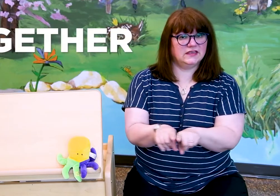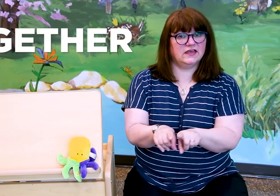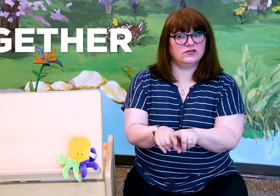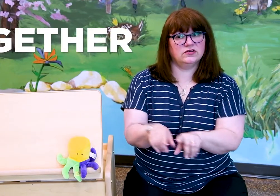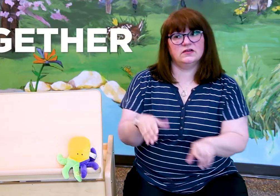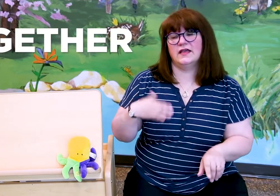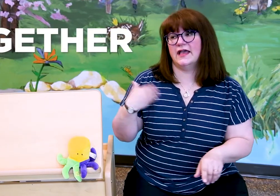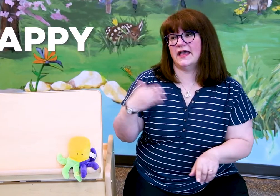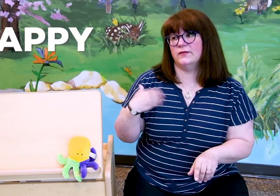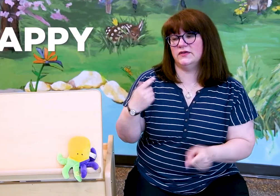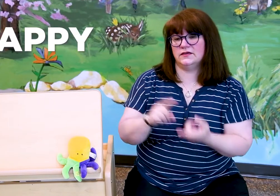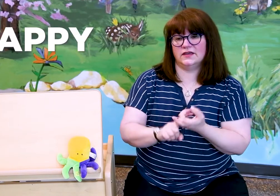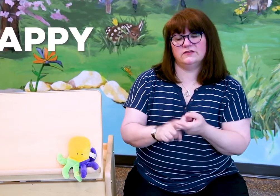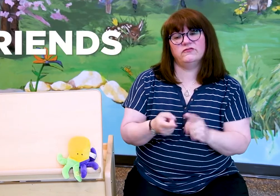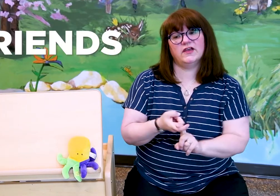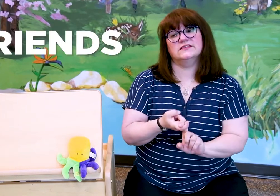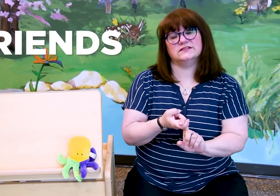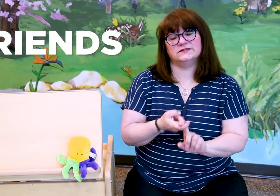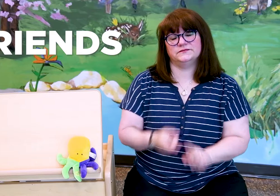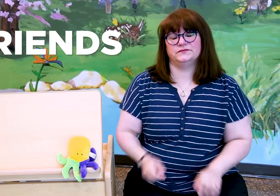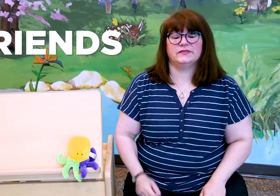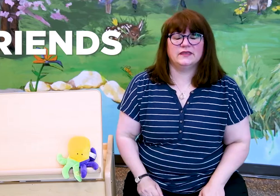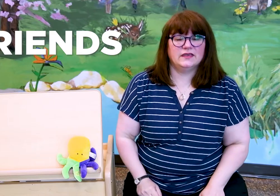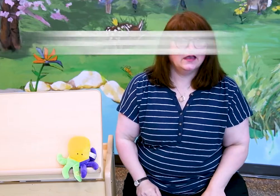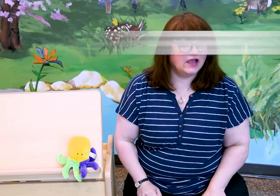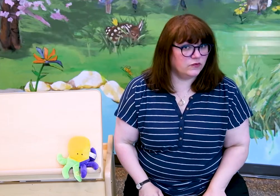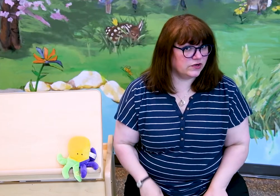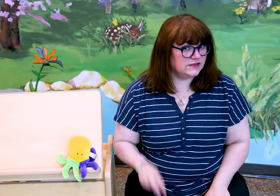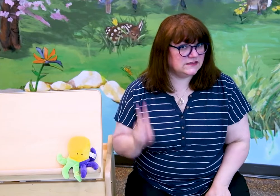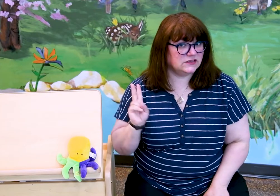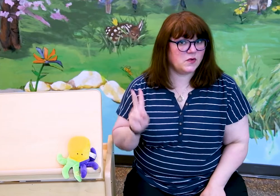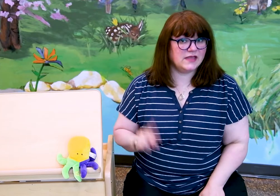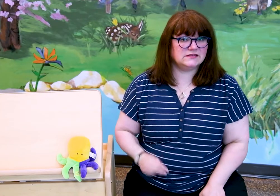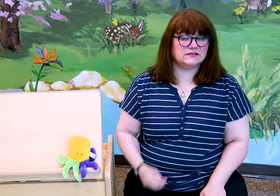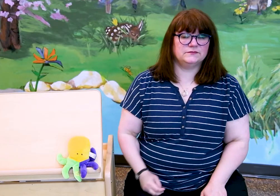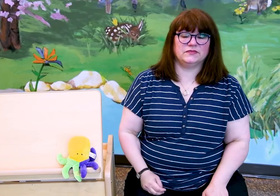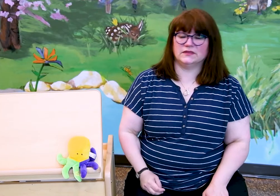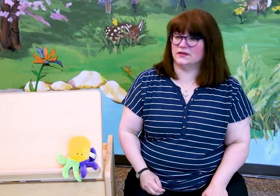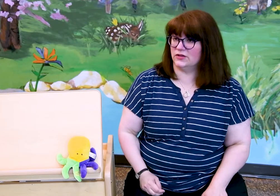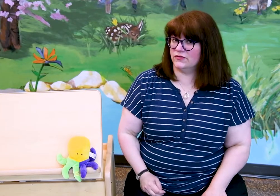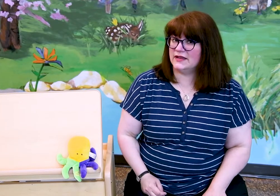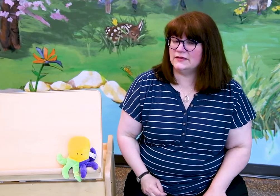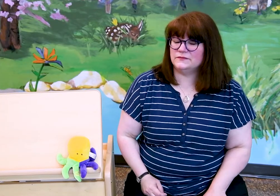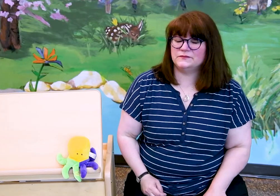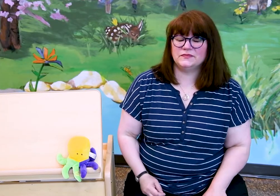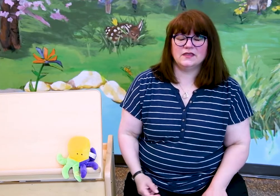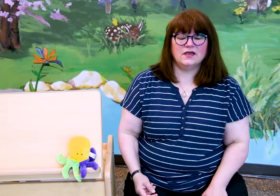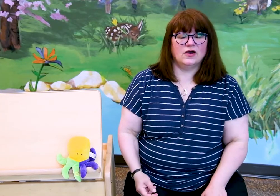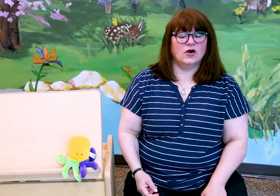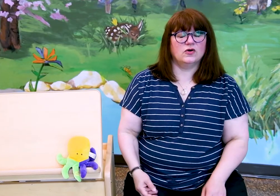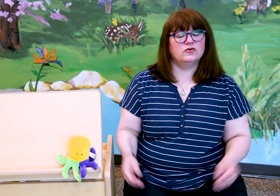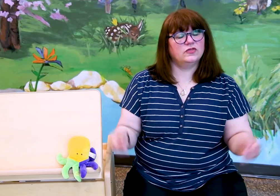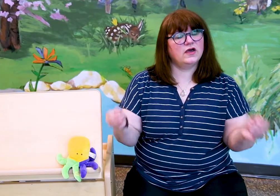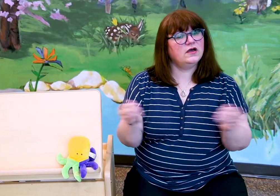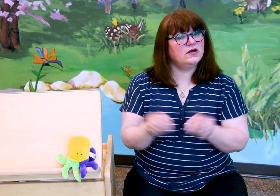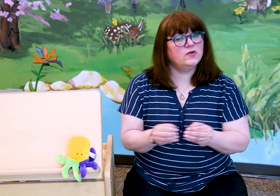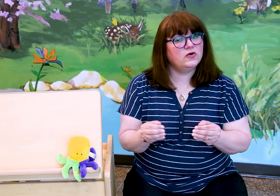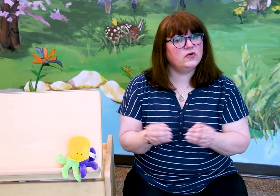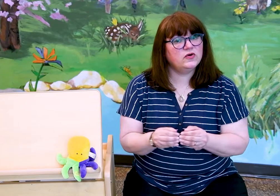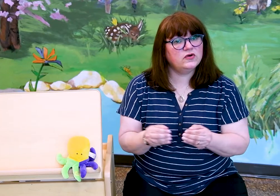together, happy, and friends. And we're going to sing it twice. You ready? Oh, the more we